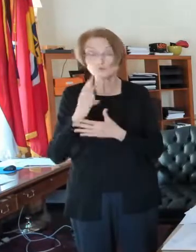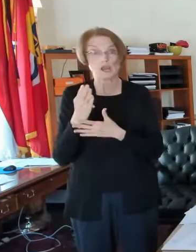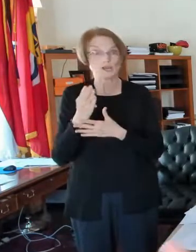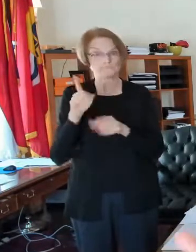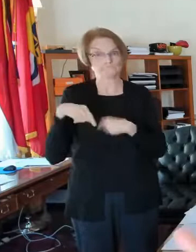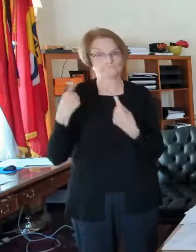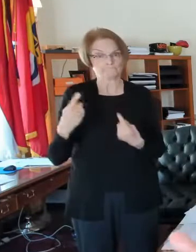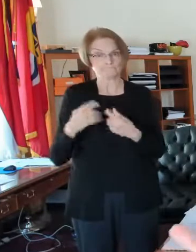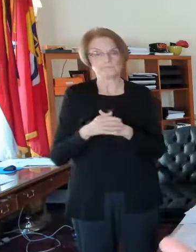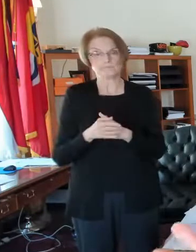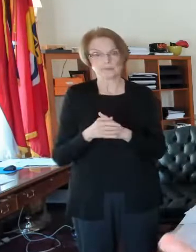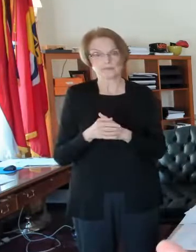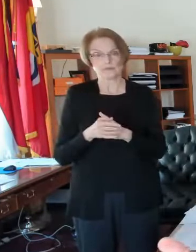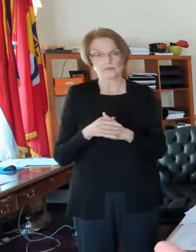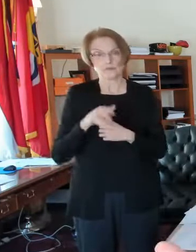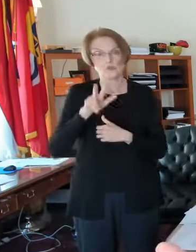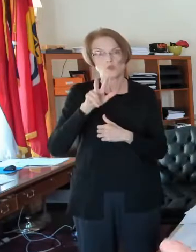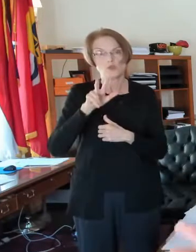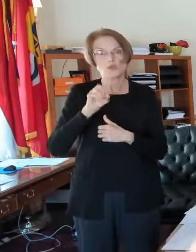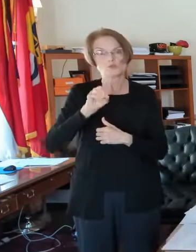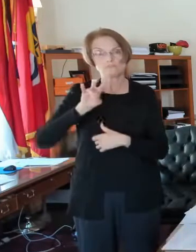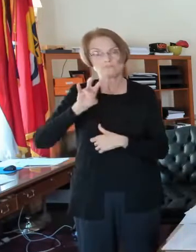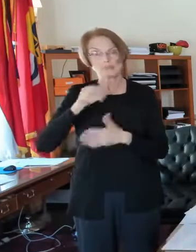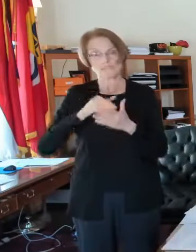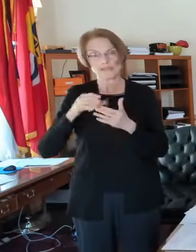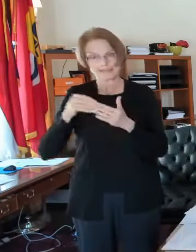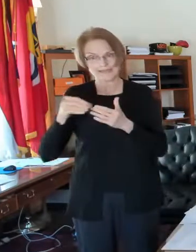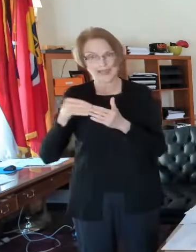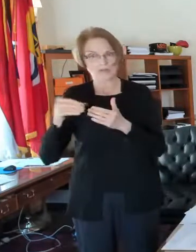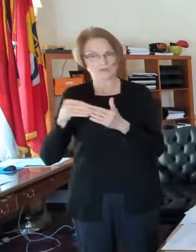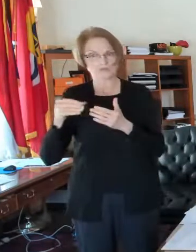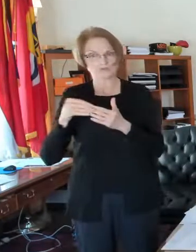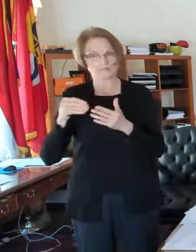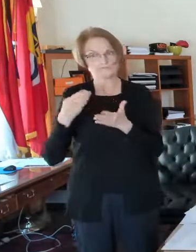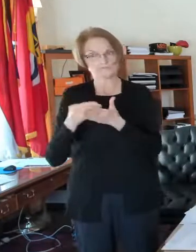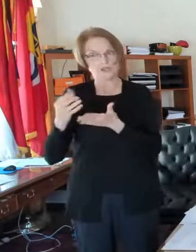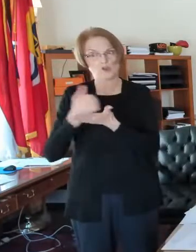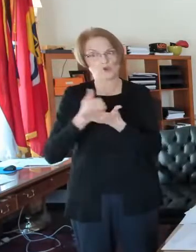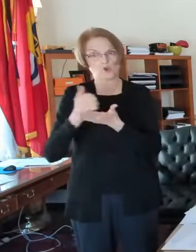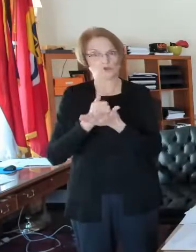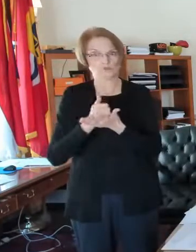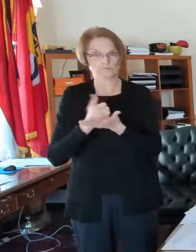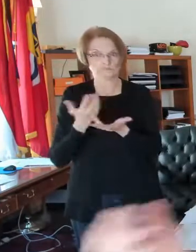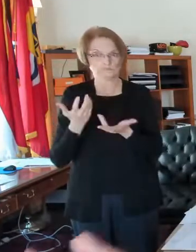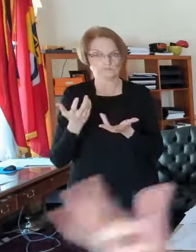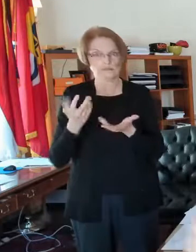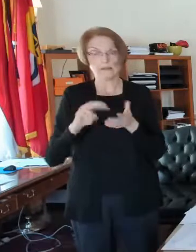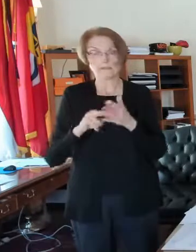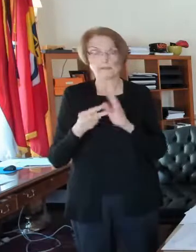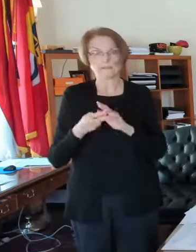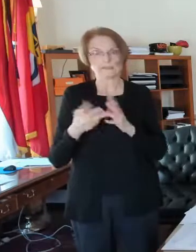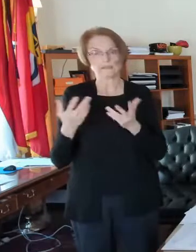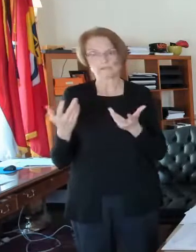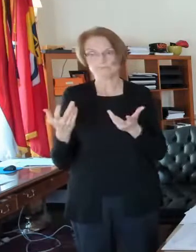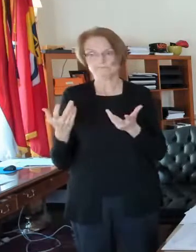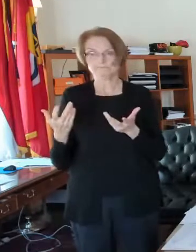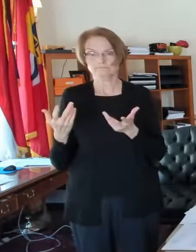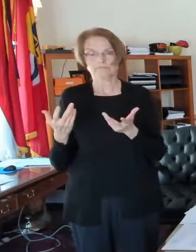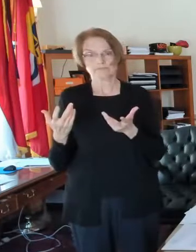and $307 million in follow-on capital. So, meaning somebody else then came